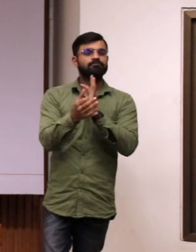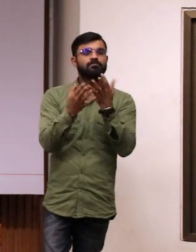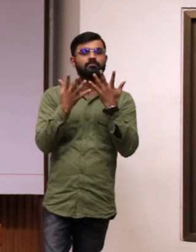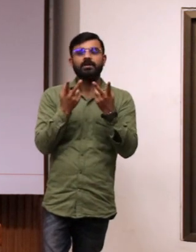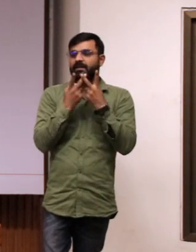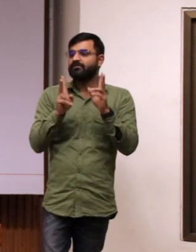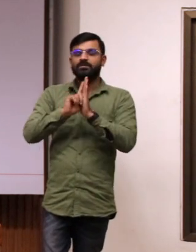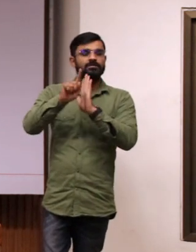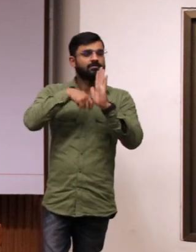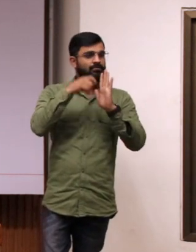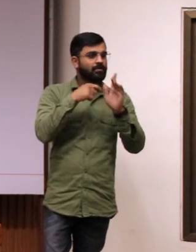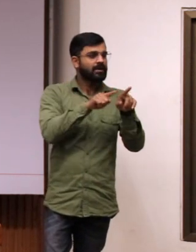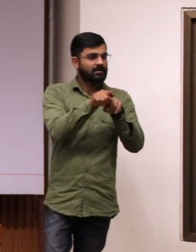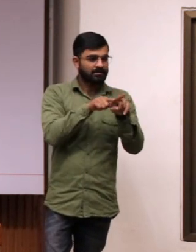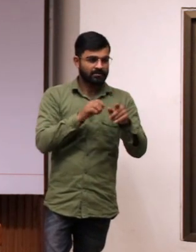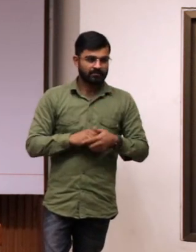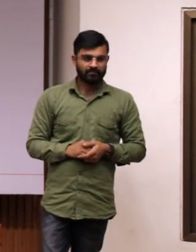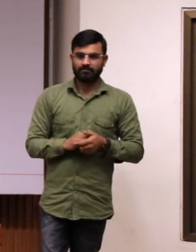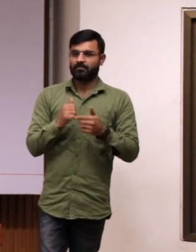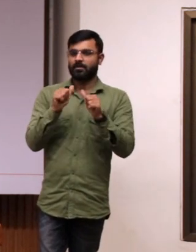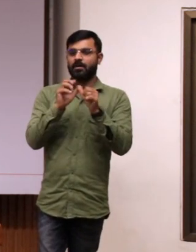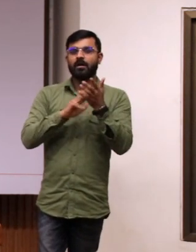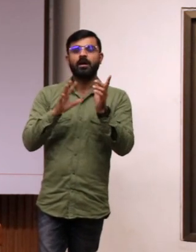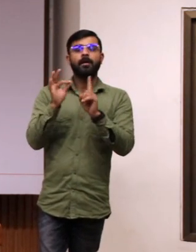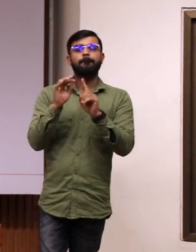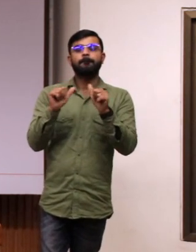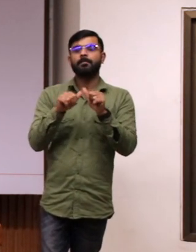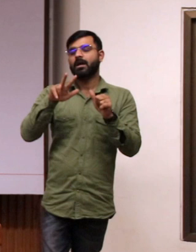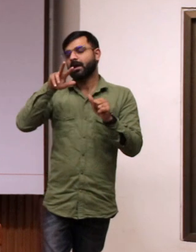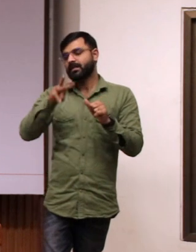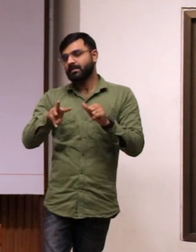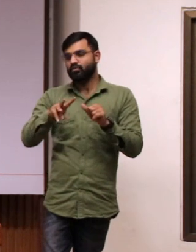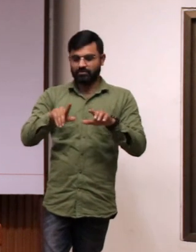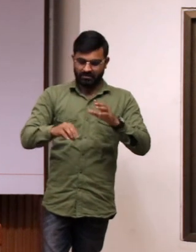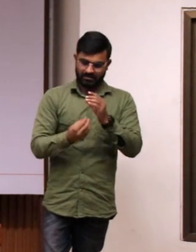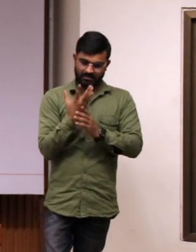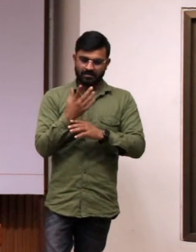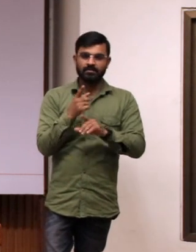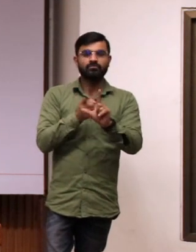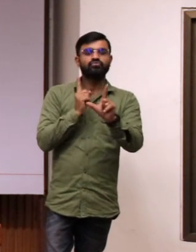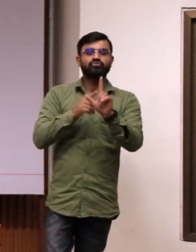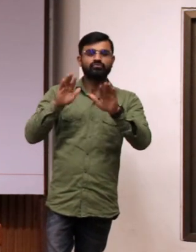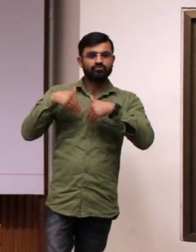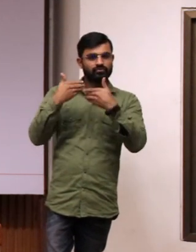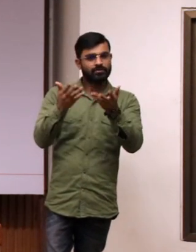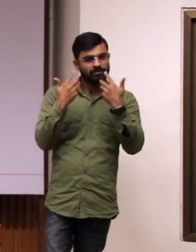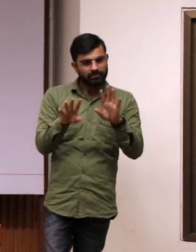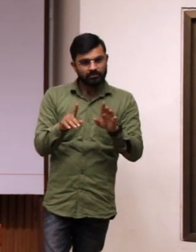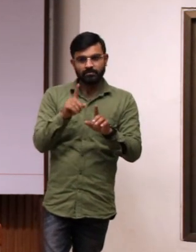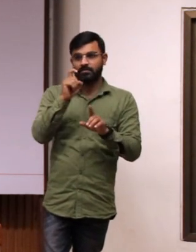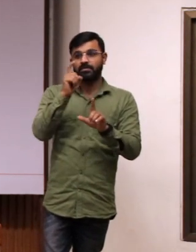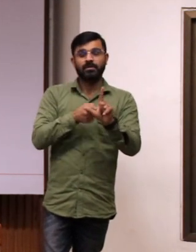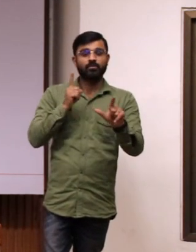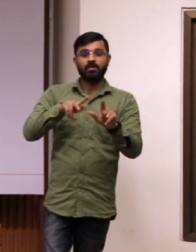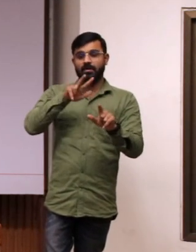have different objective. For example, now Campa has 8,000 some rupees per plant for 7 years, right? So for